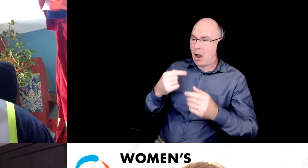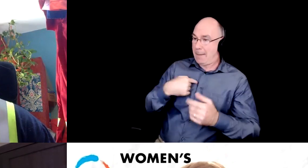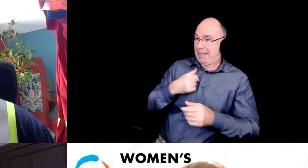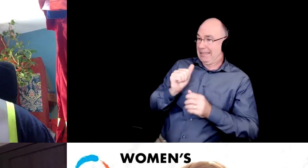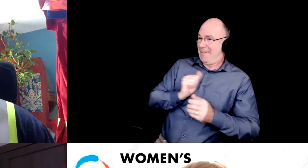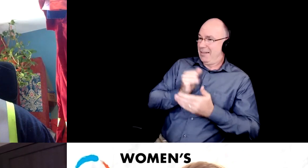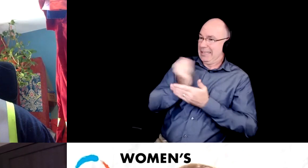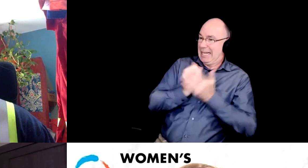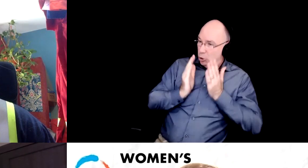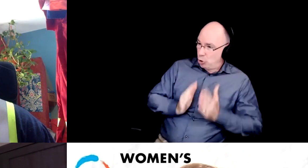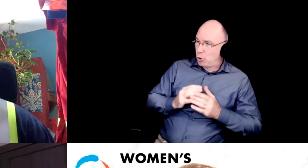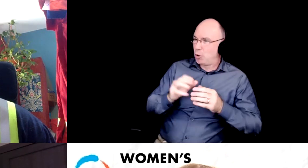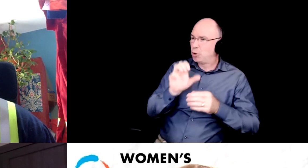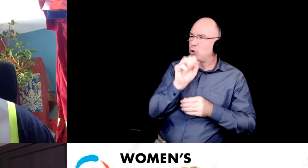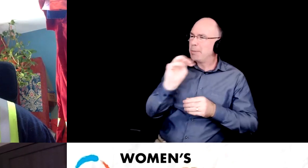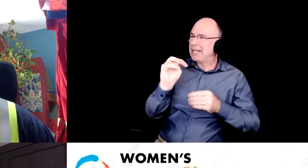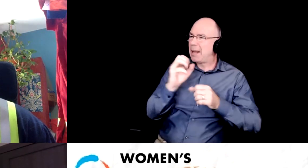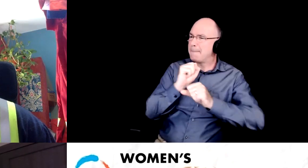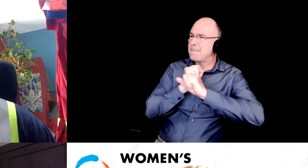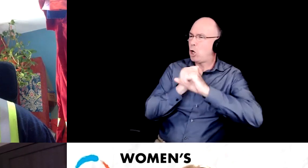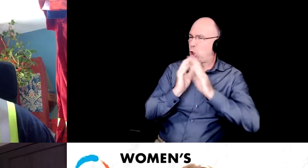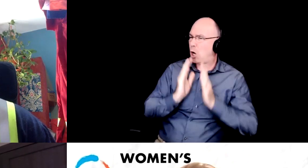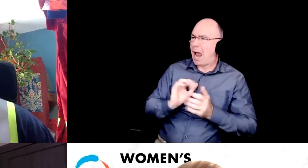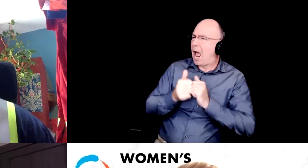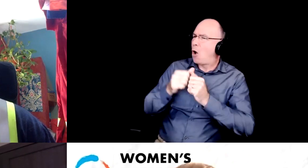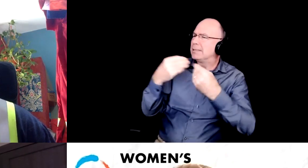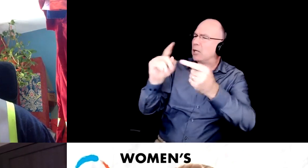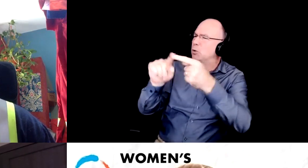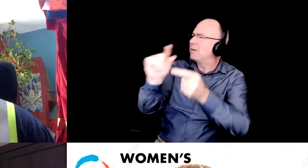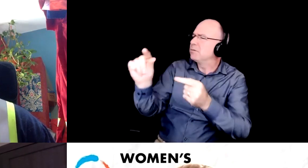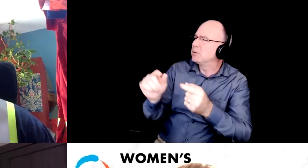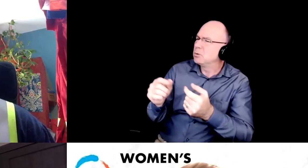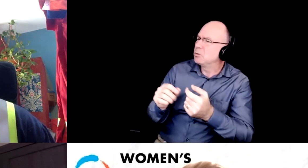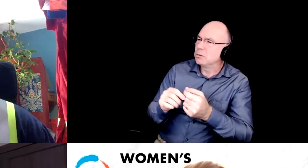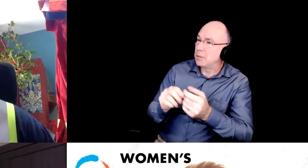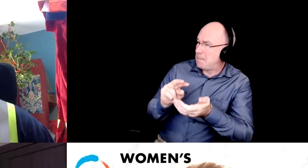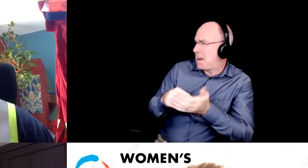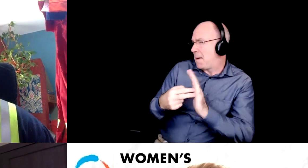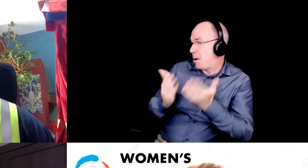media marketer. So maybe what your experience was like?